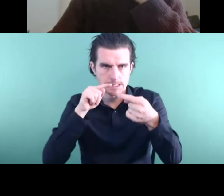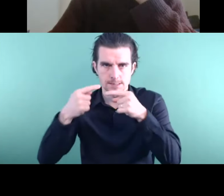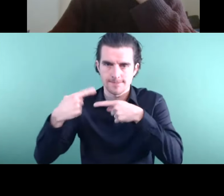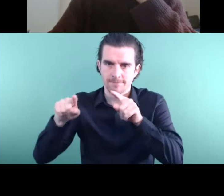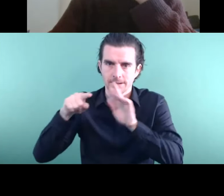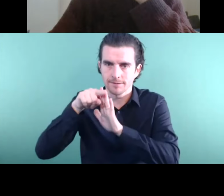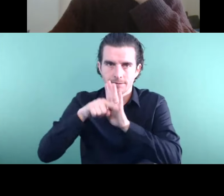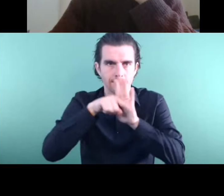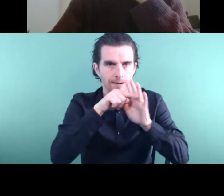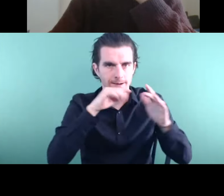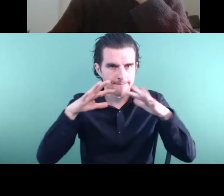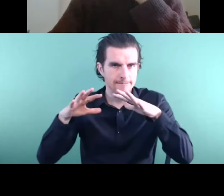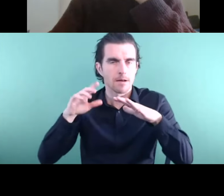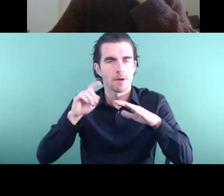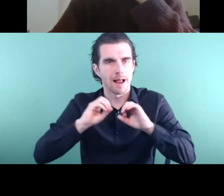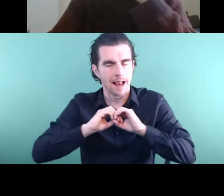Working with